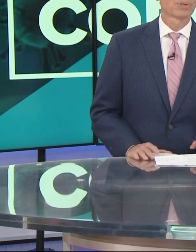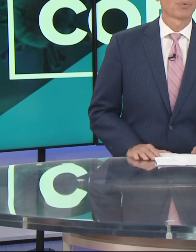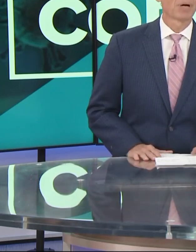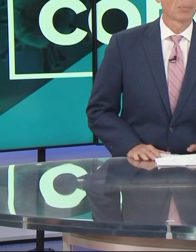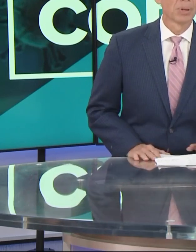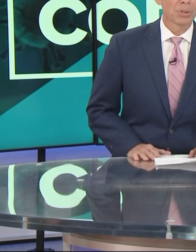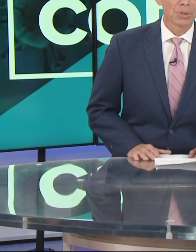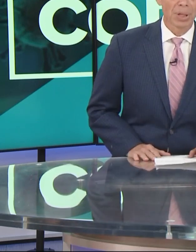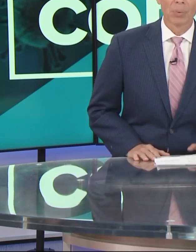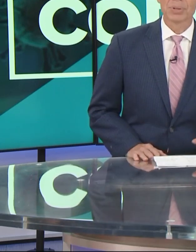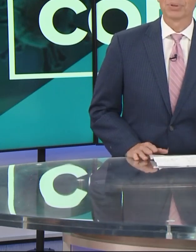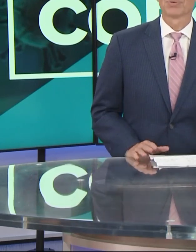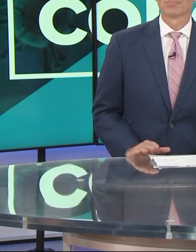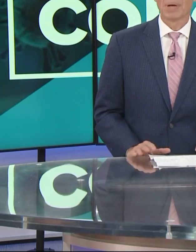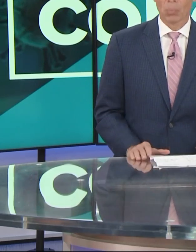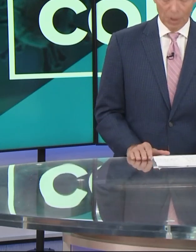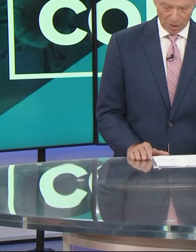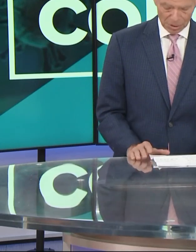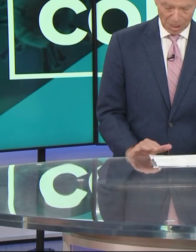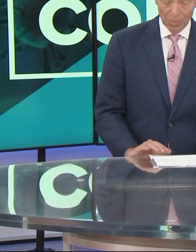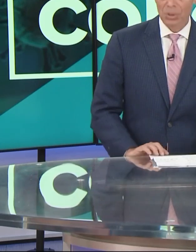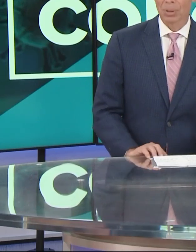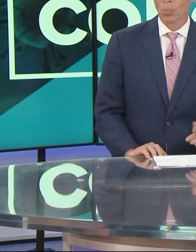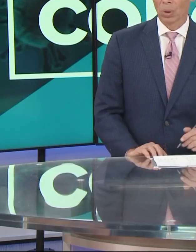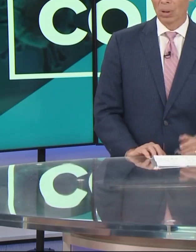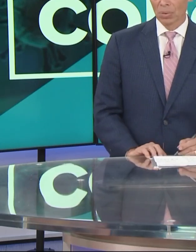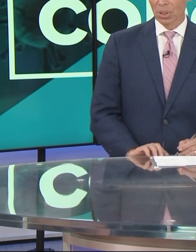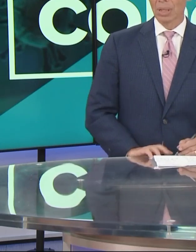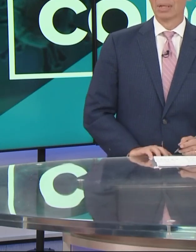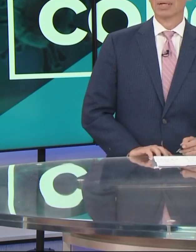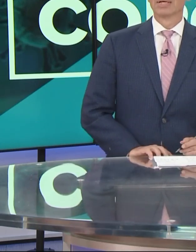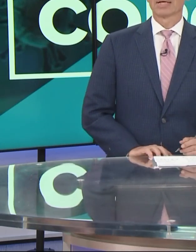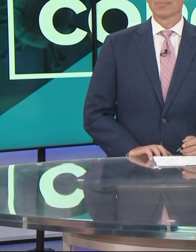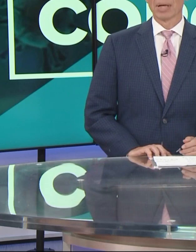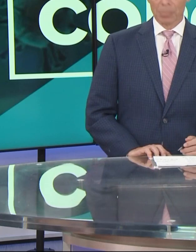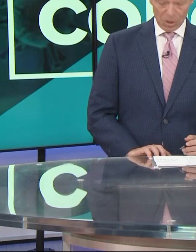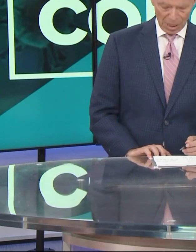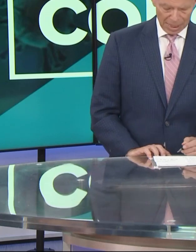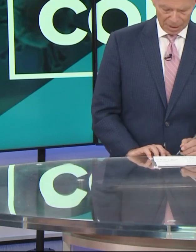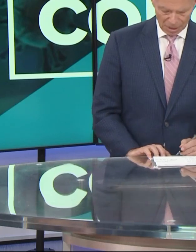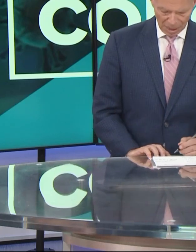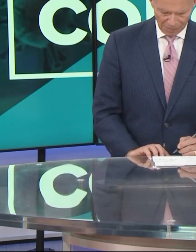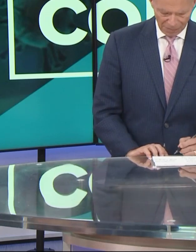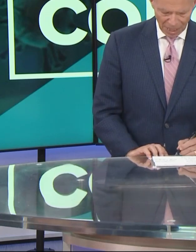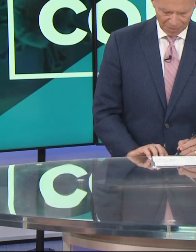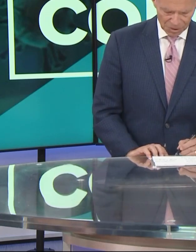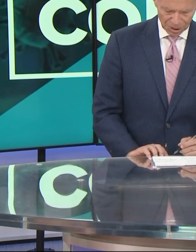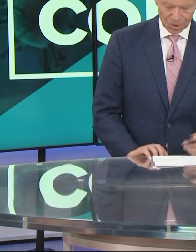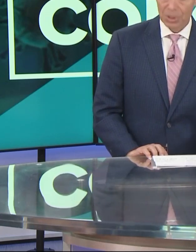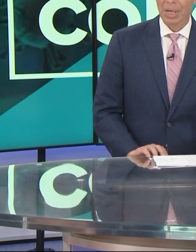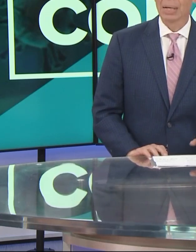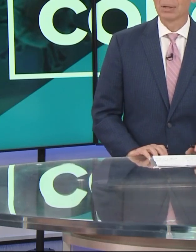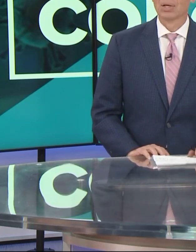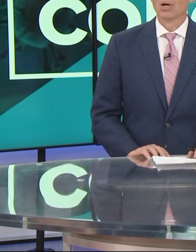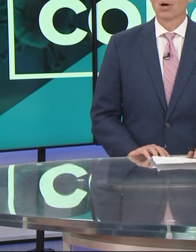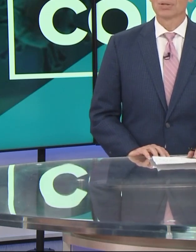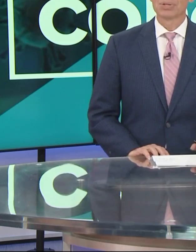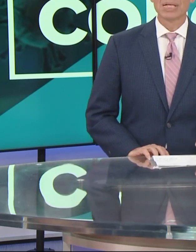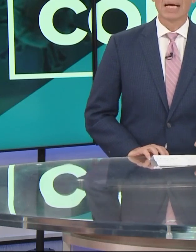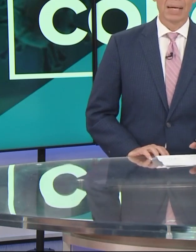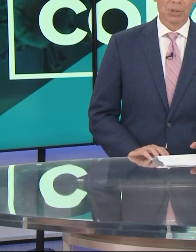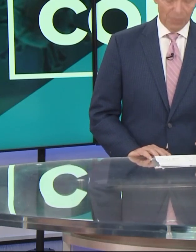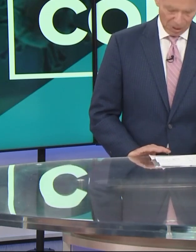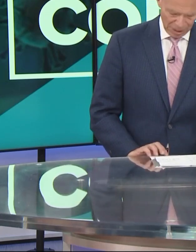a question from our Melissa Zigowitz, and you can bet we're going to examine this more closely coming up tonight at 5 and 6 and 10